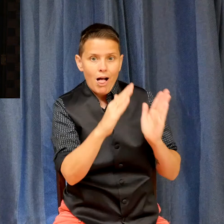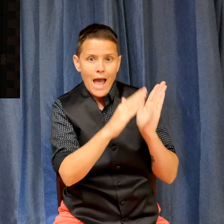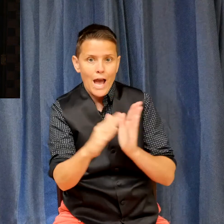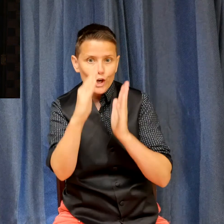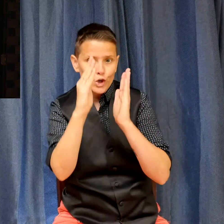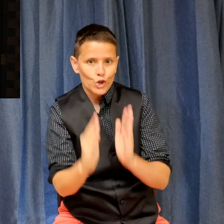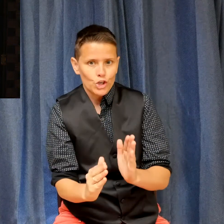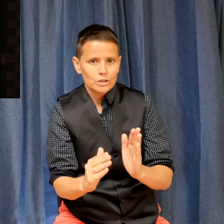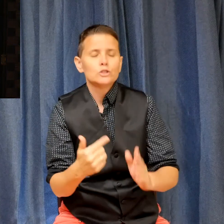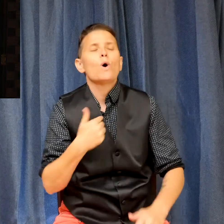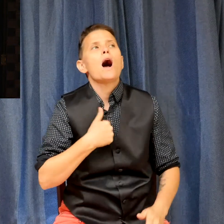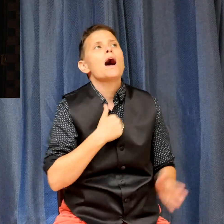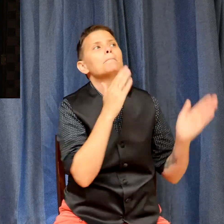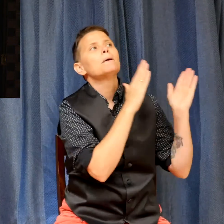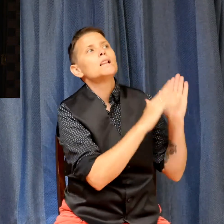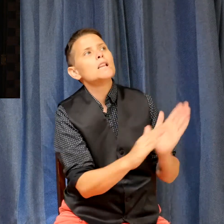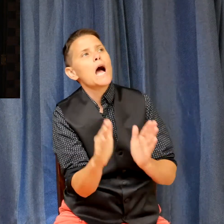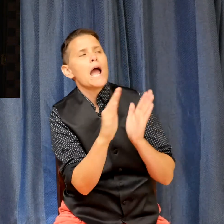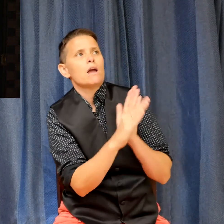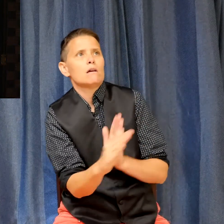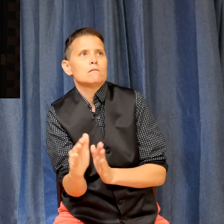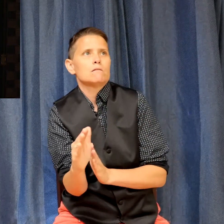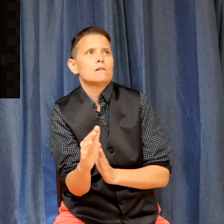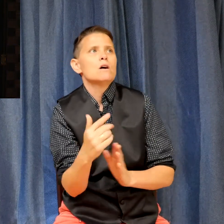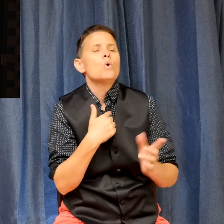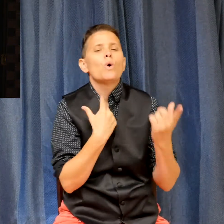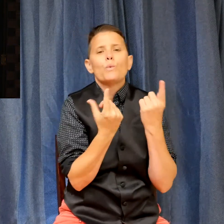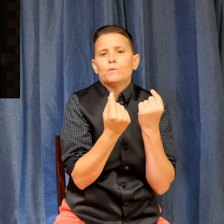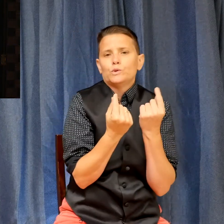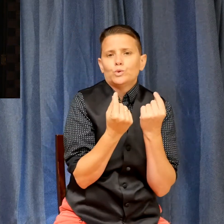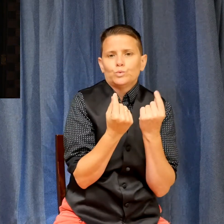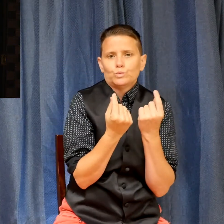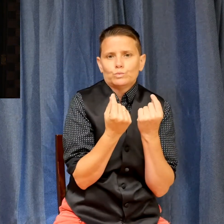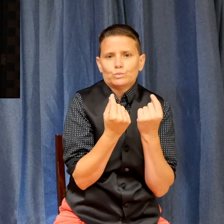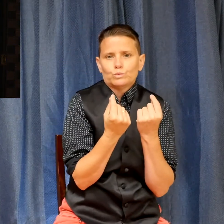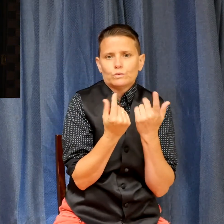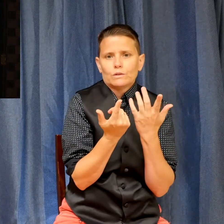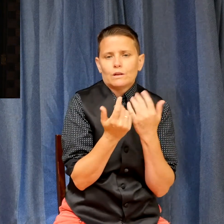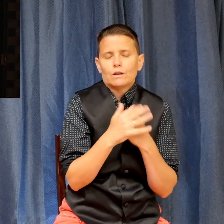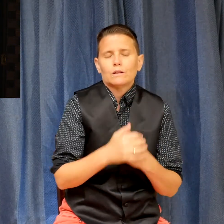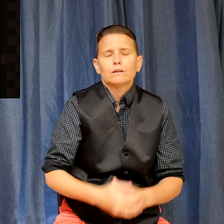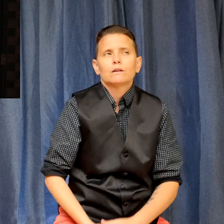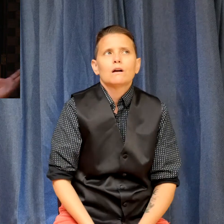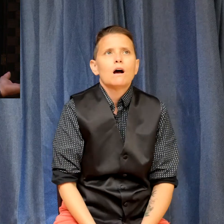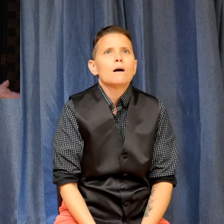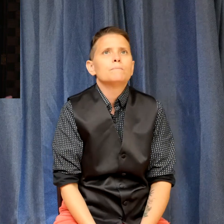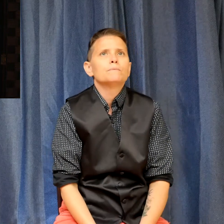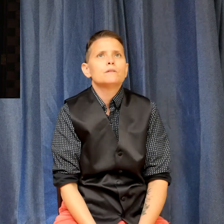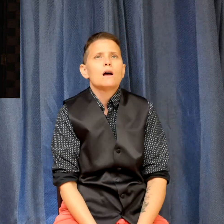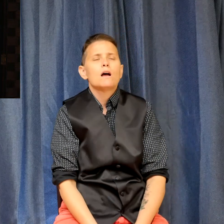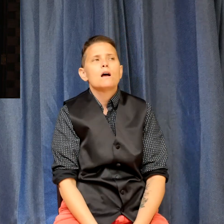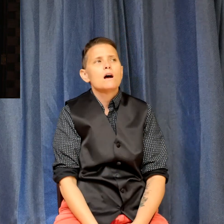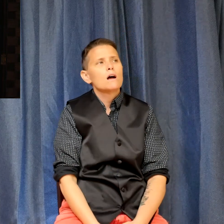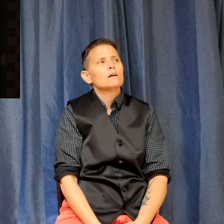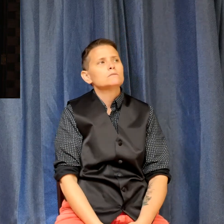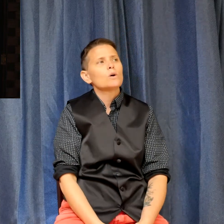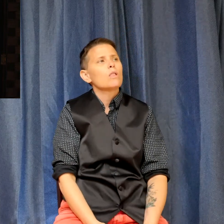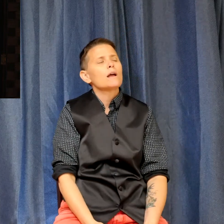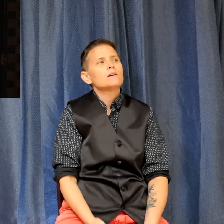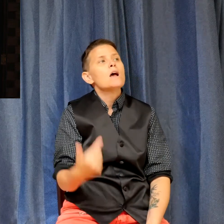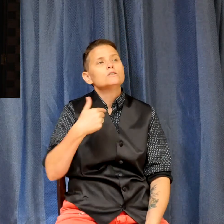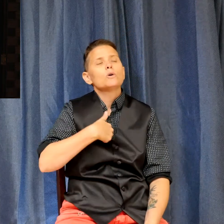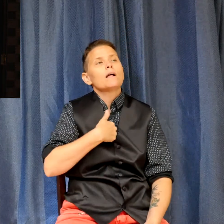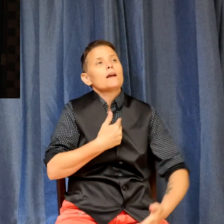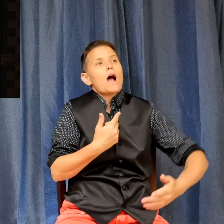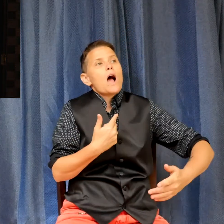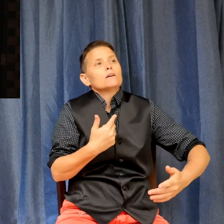actually planned what we'd be doing as soon as I was healed. Yeah. And ready to